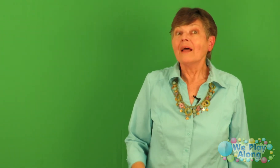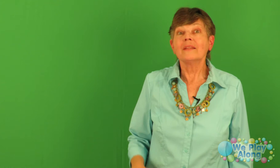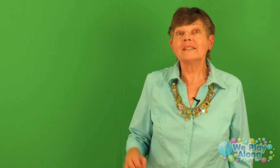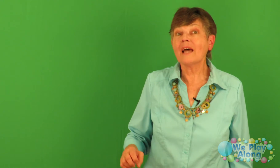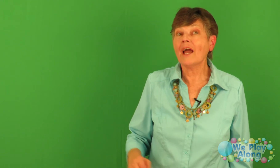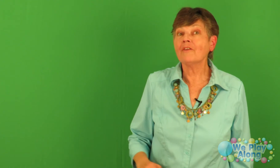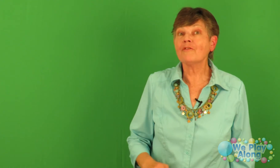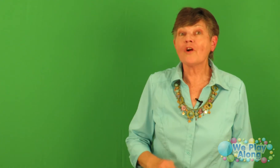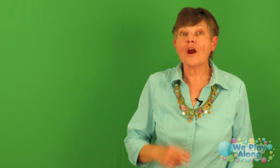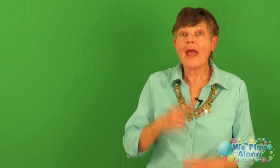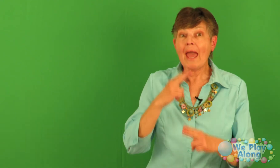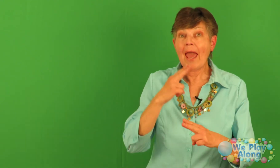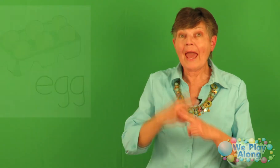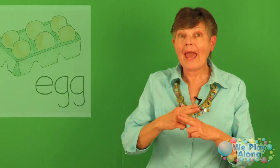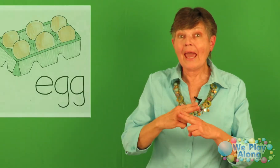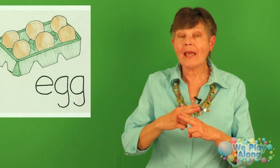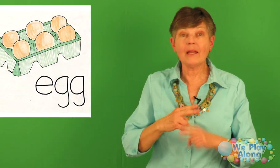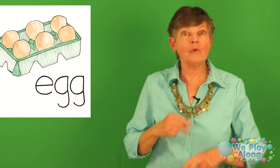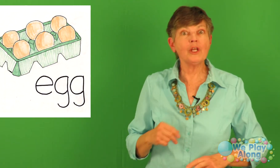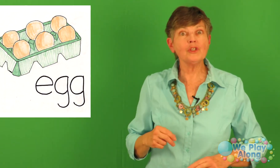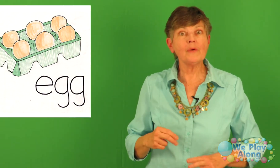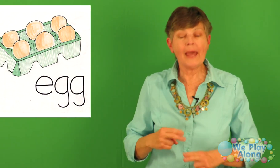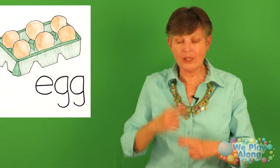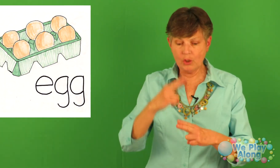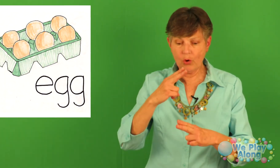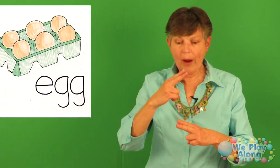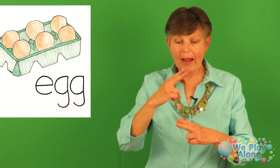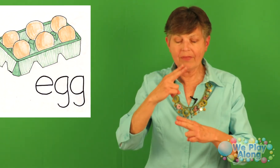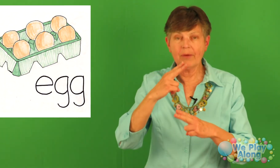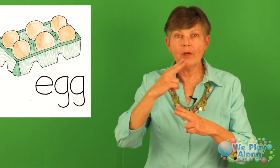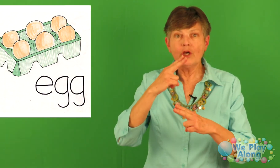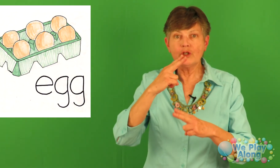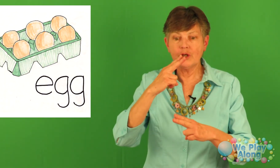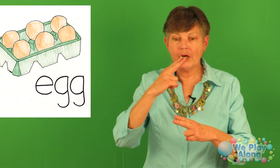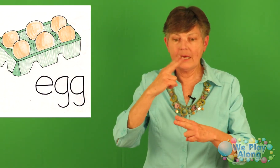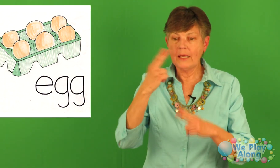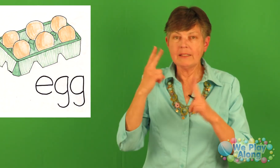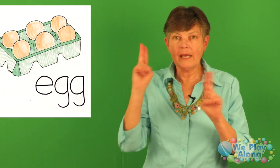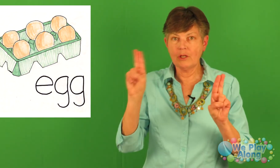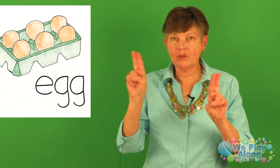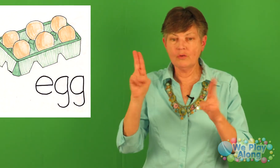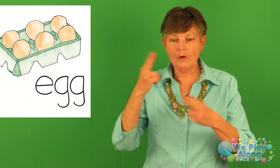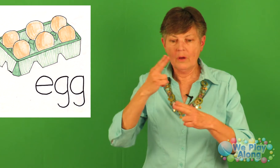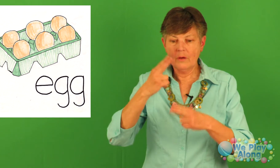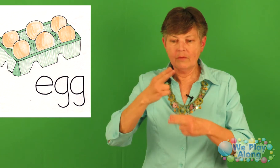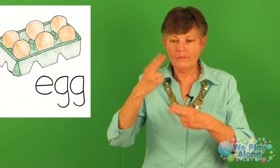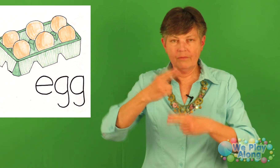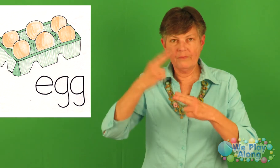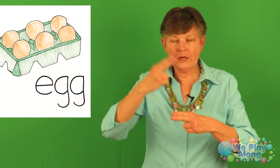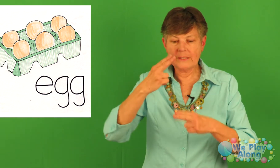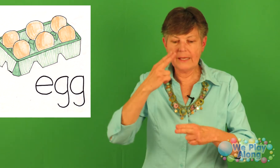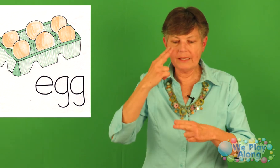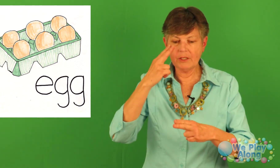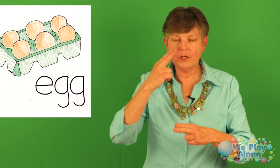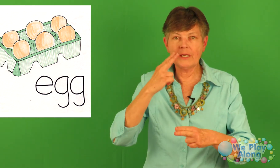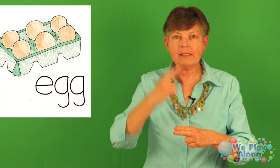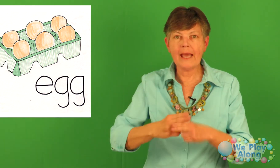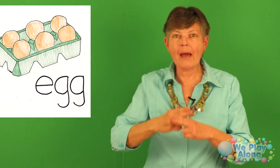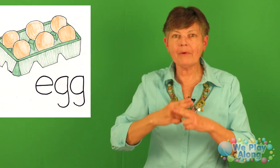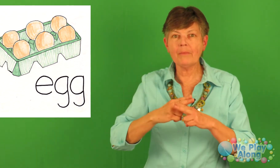The sign for egg, and what do you do with eggs? You crack them. So you're going to take two fingers like this and you're going to tap them